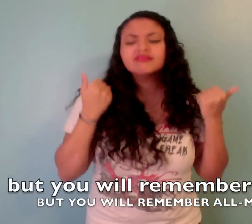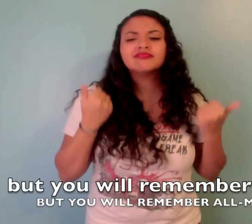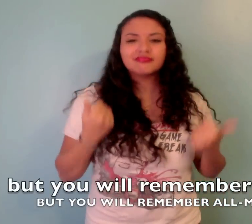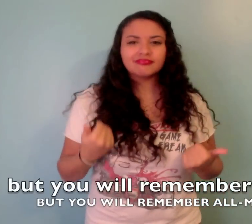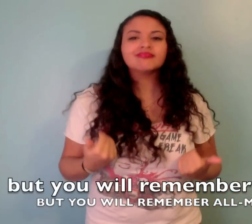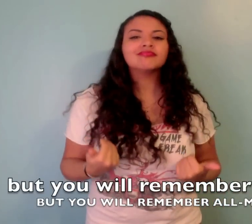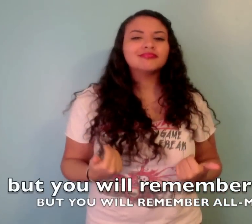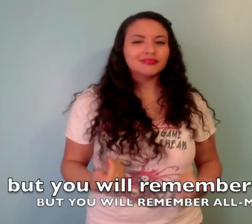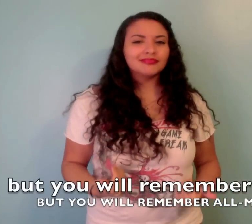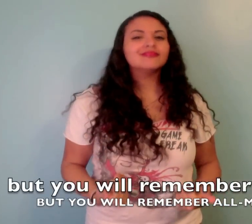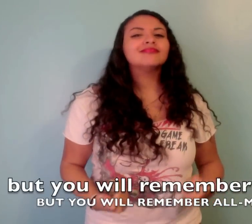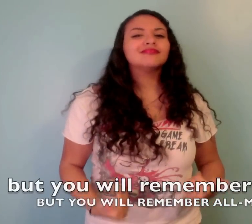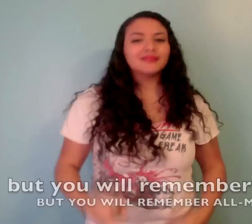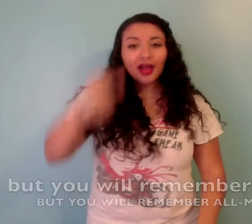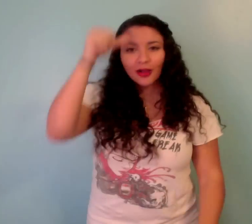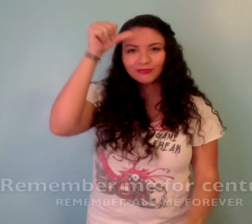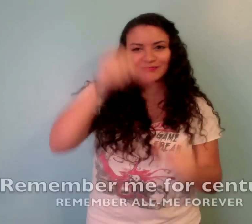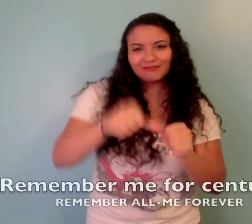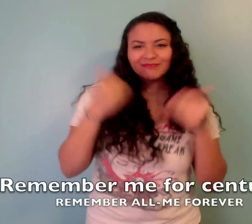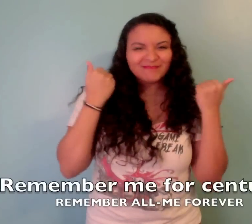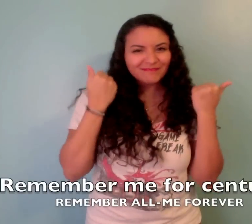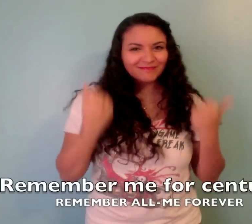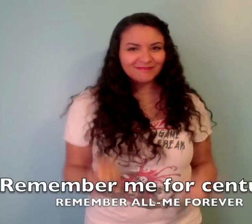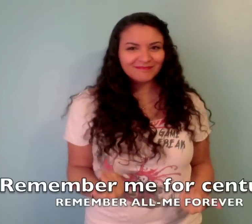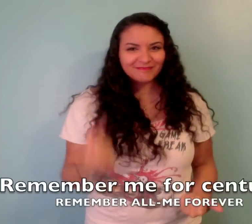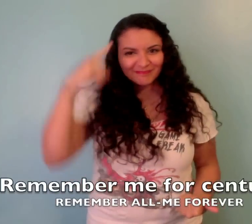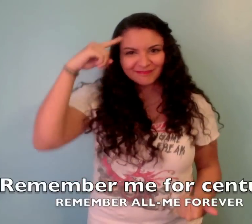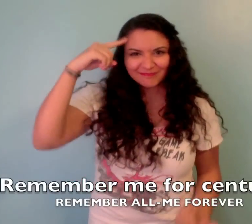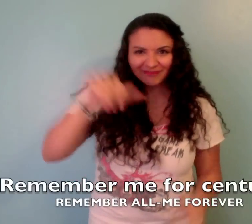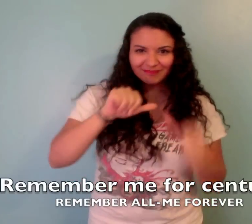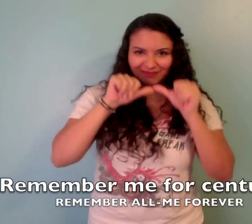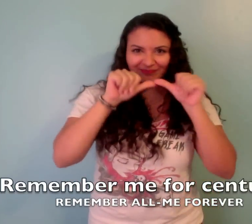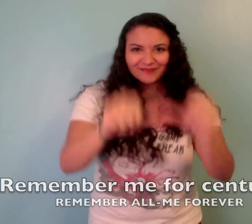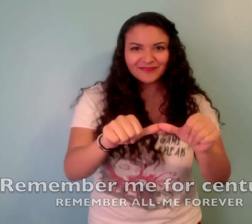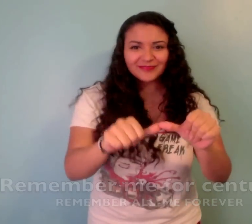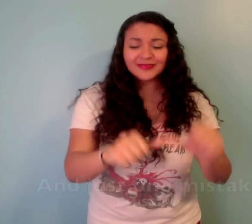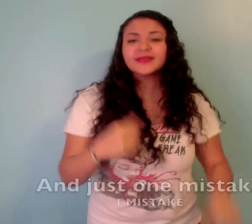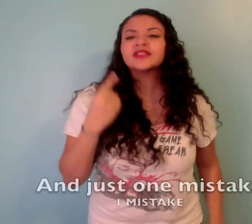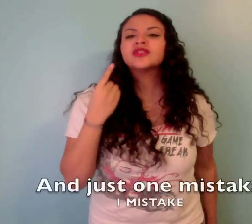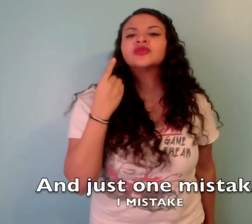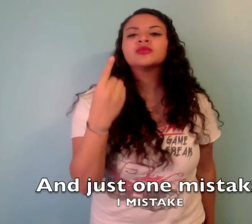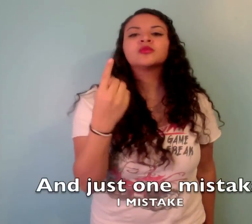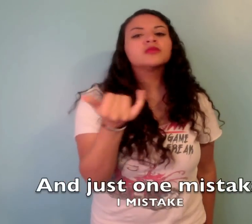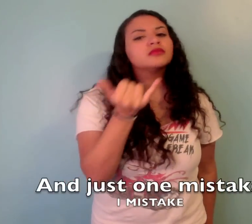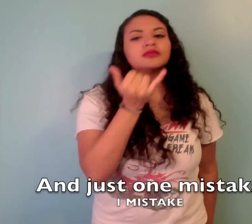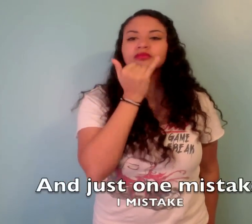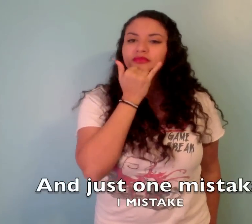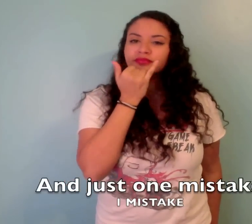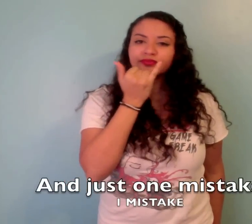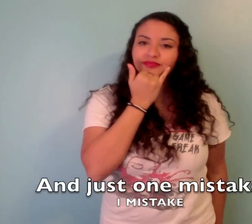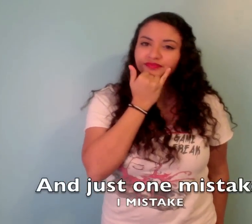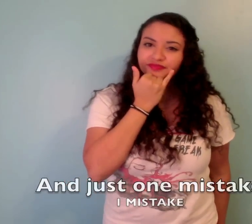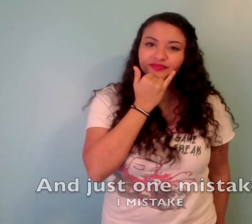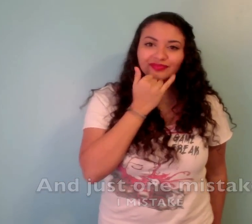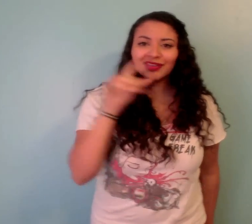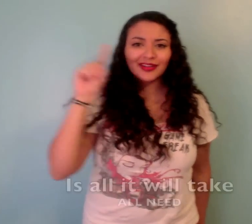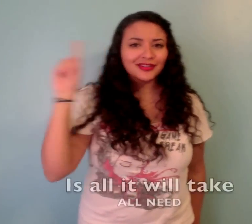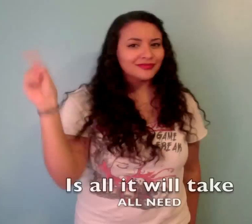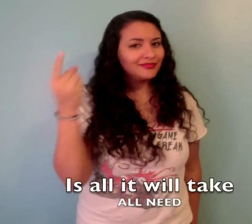me, remember me for centuries Is just one mistake, is